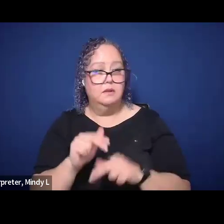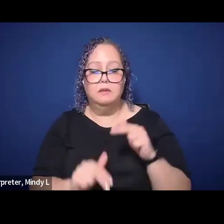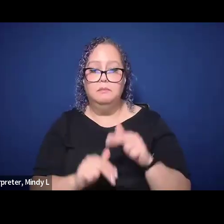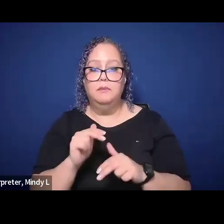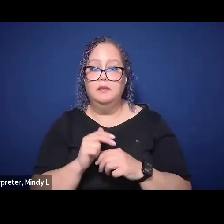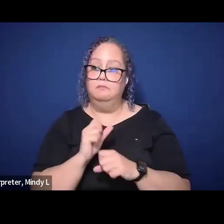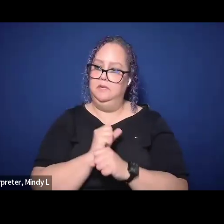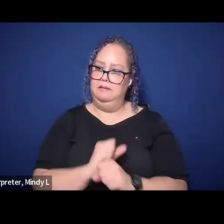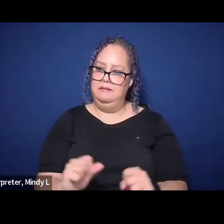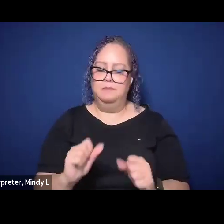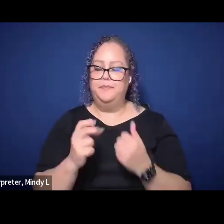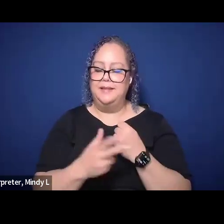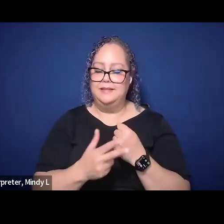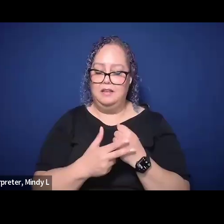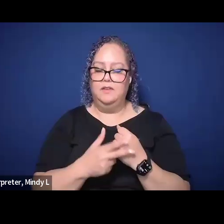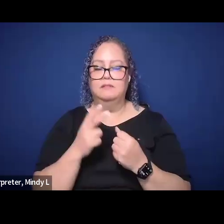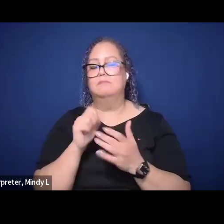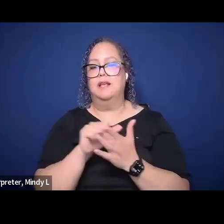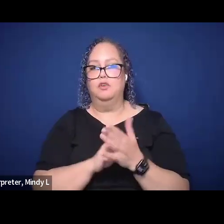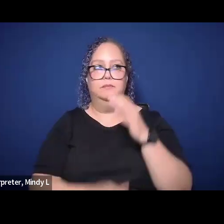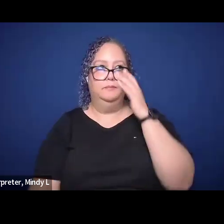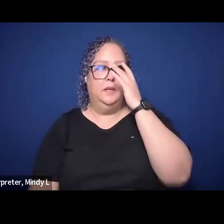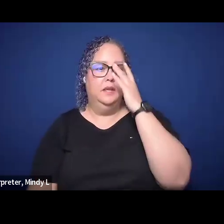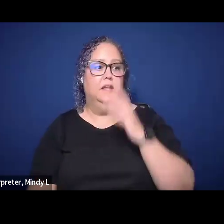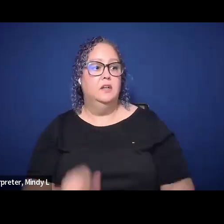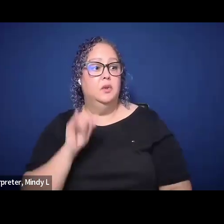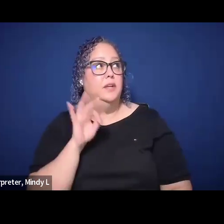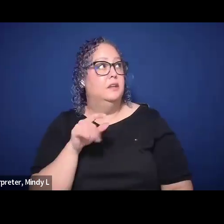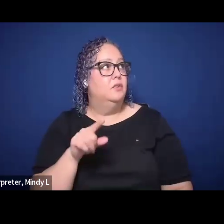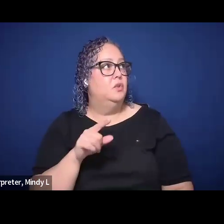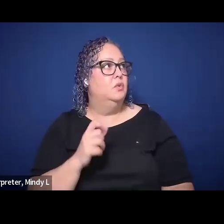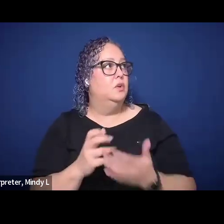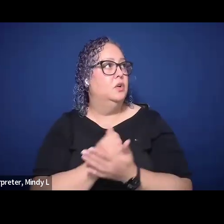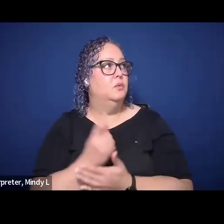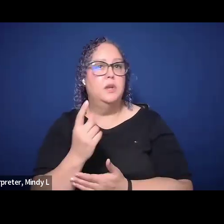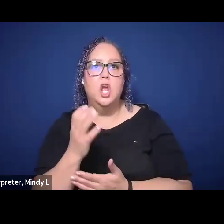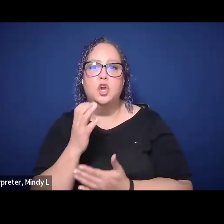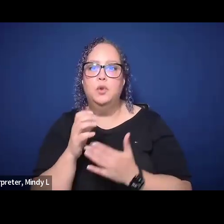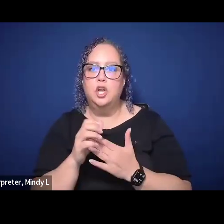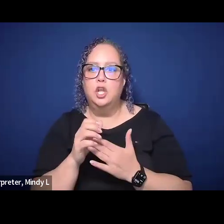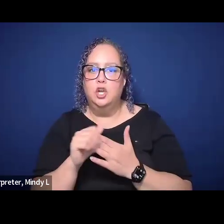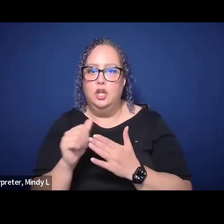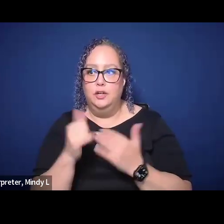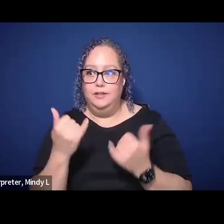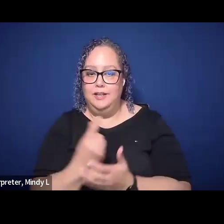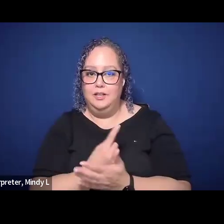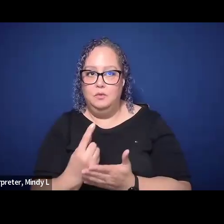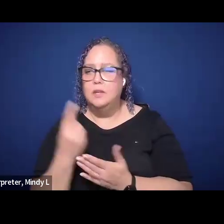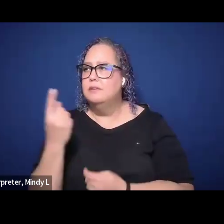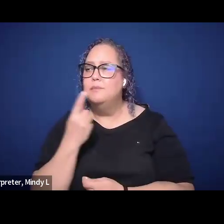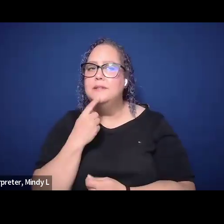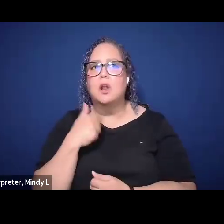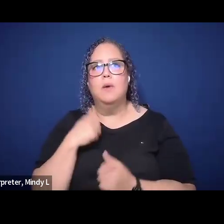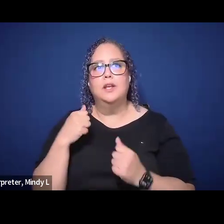like. So if you make $100 this week, and I saw someone they said they could do it selling cookies.